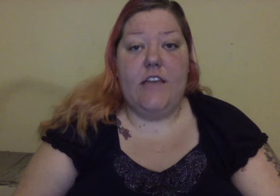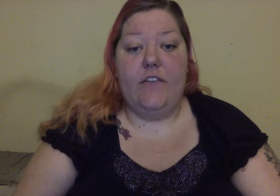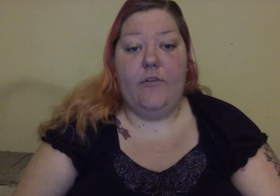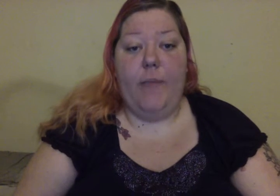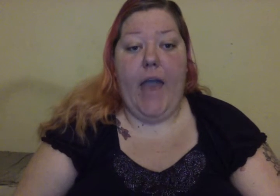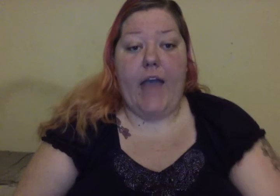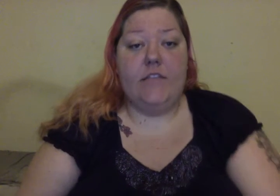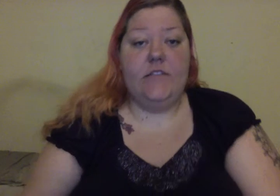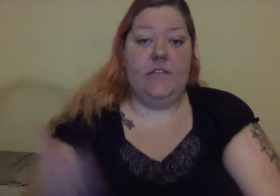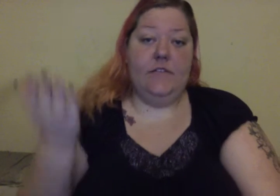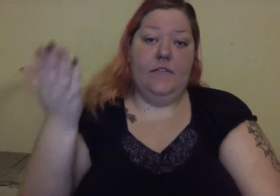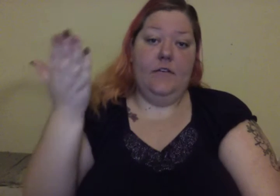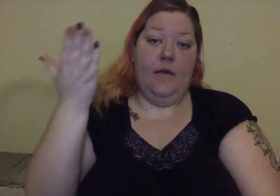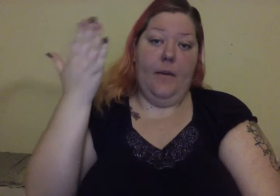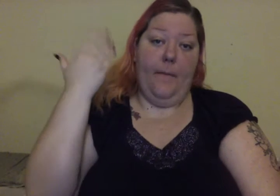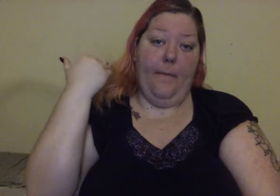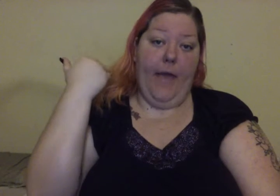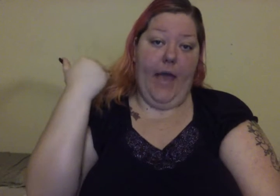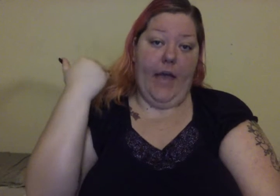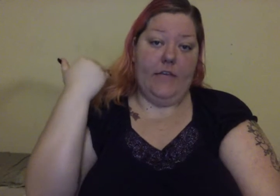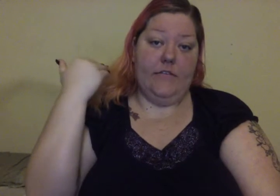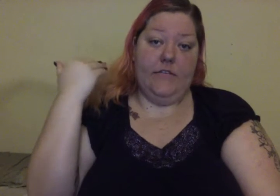for past. Past.